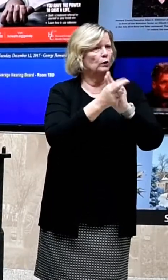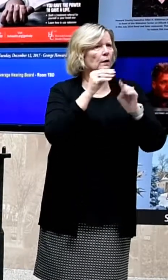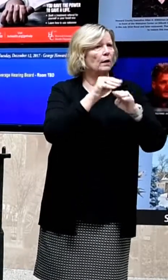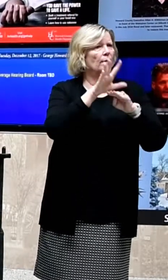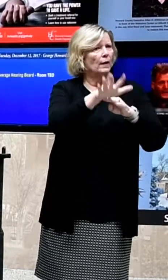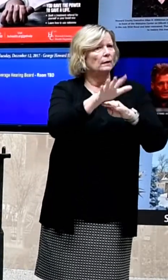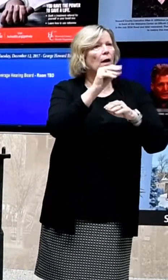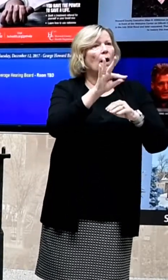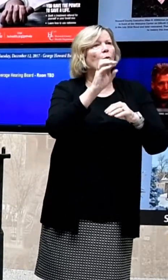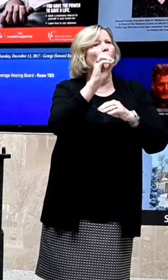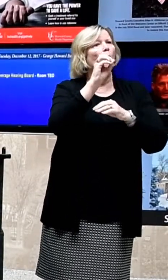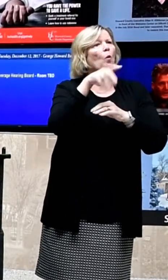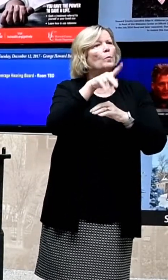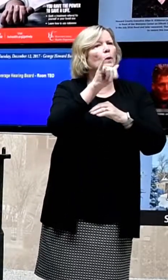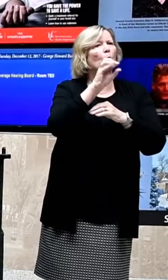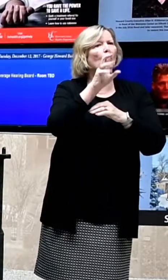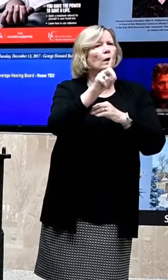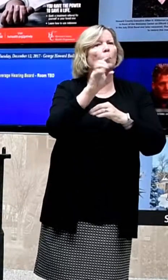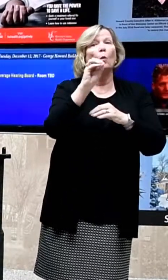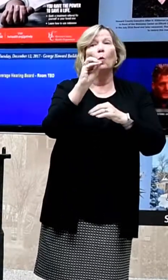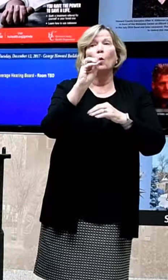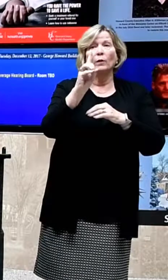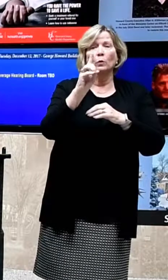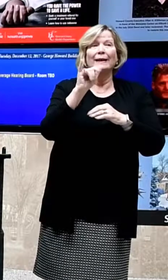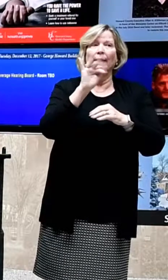overdose when administered in time.